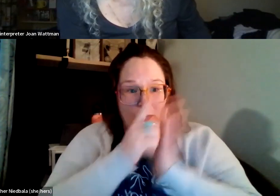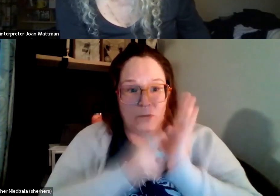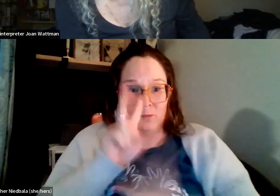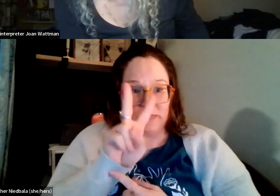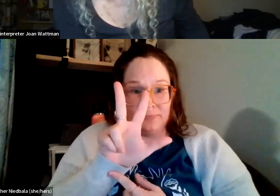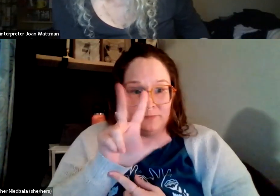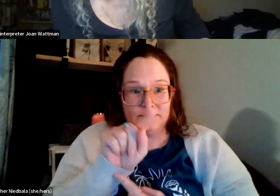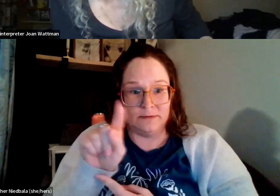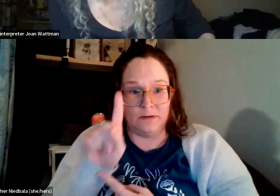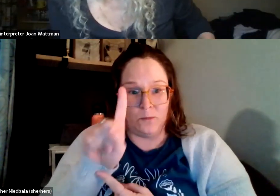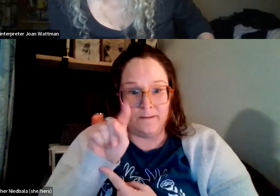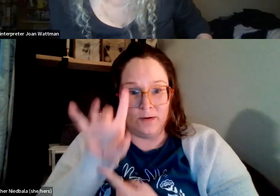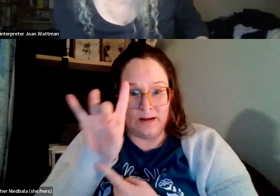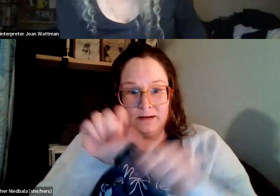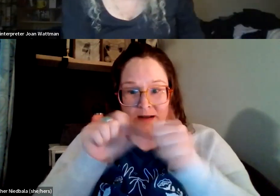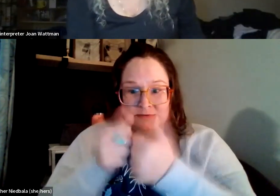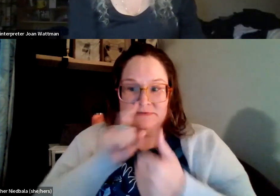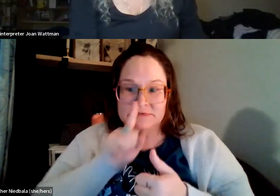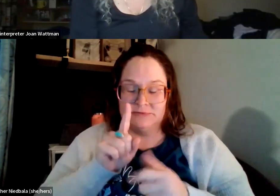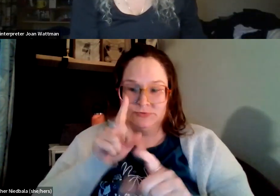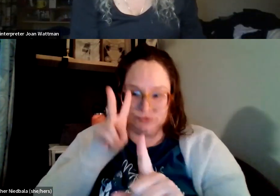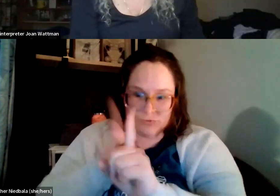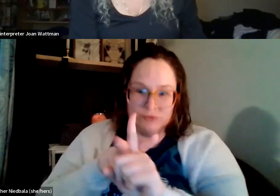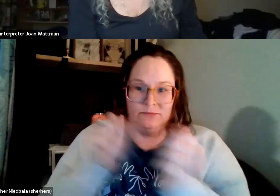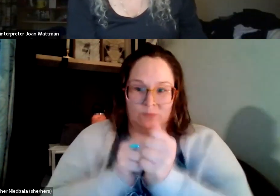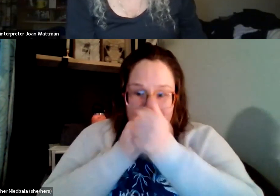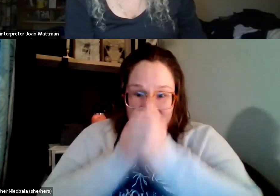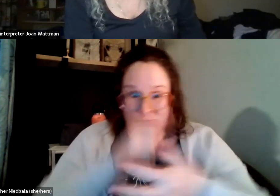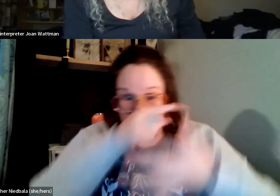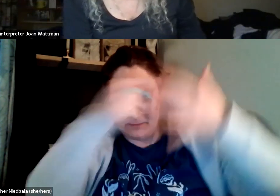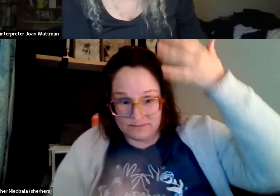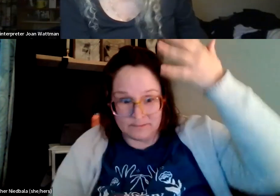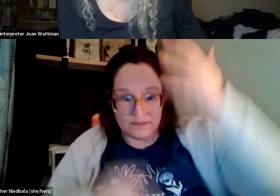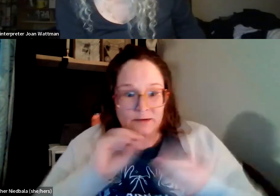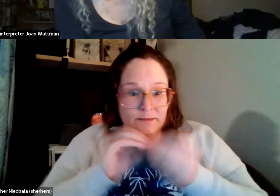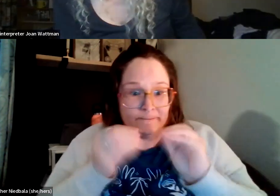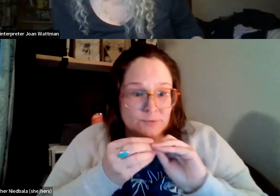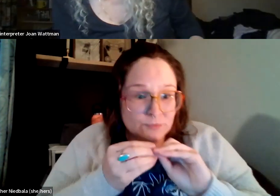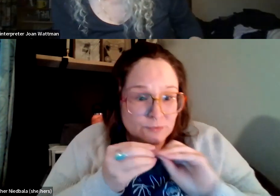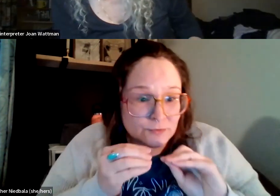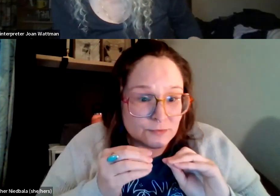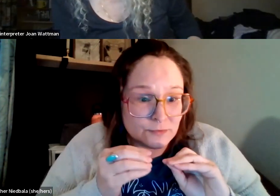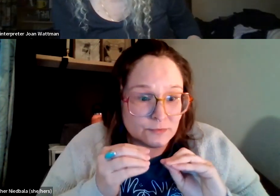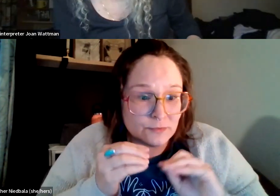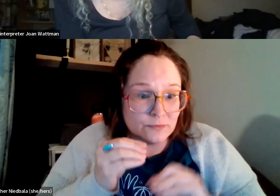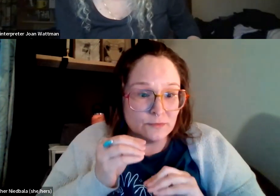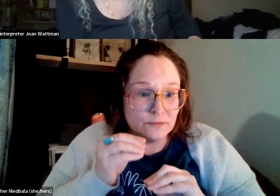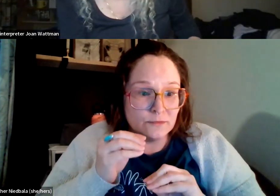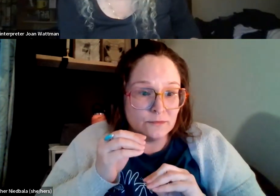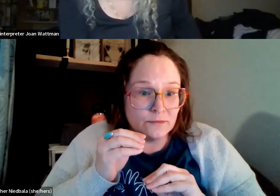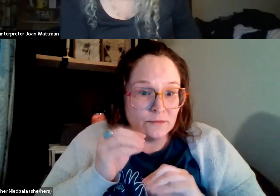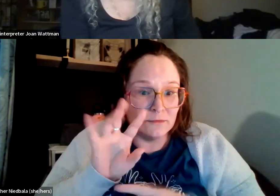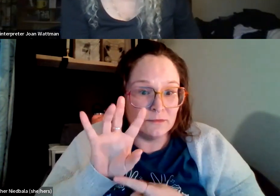No legislative mandates. legislative mandates. The agencies that have